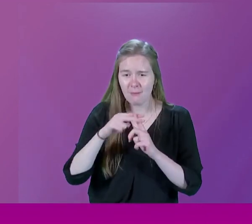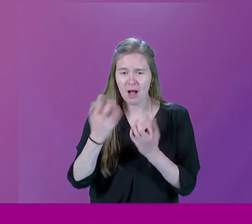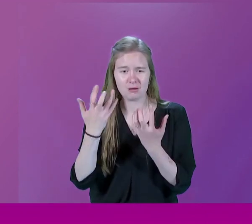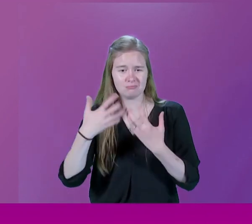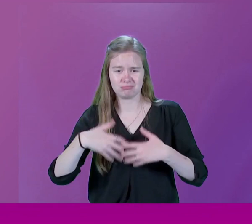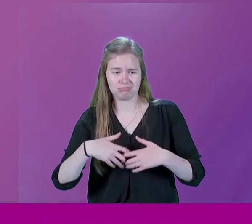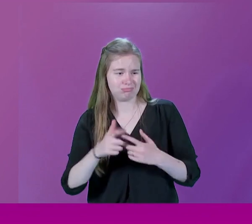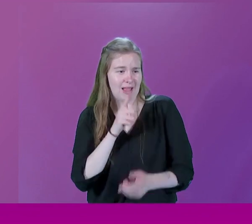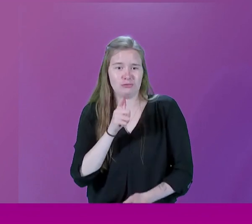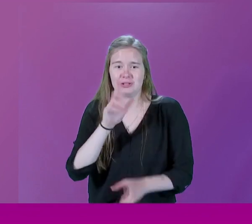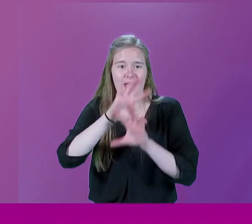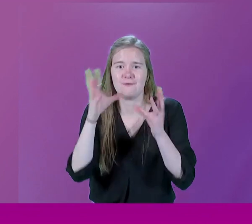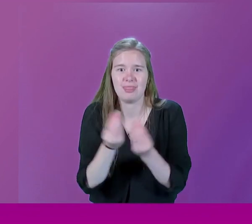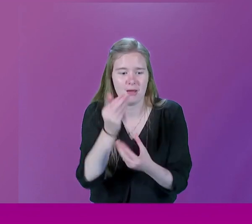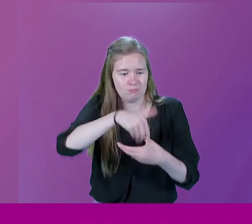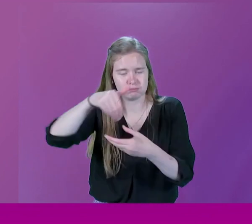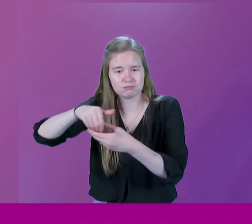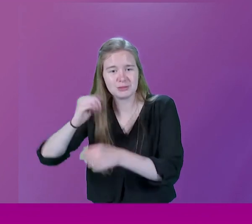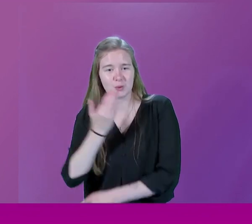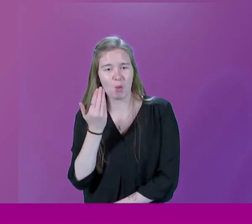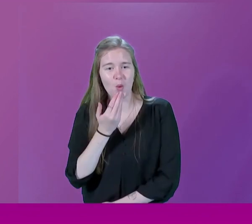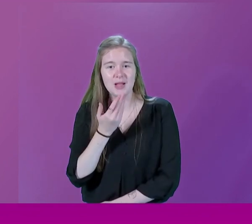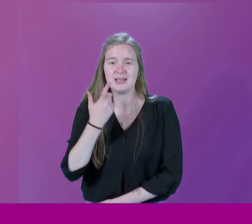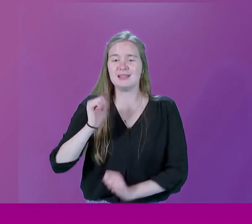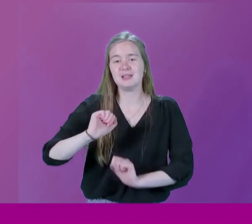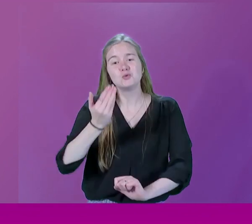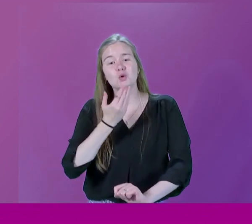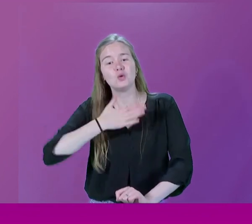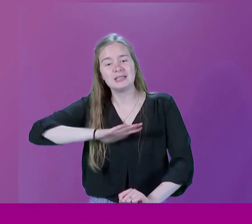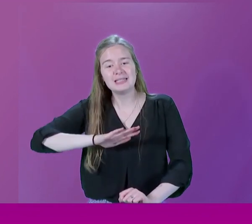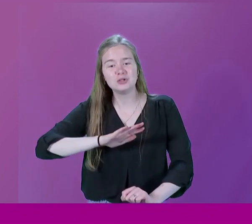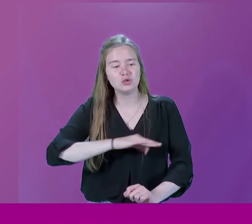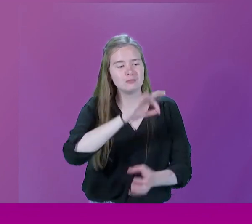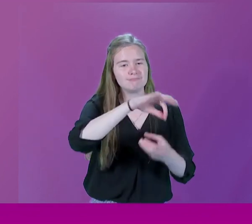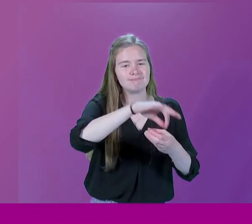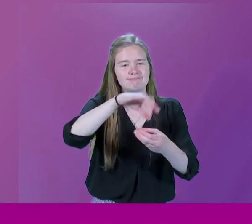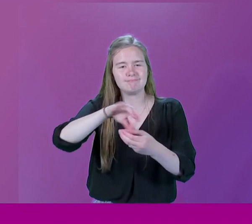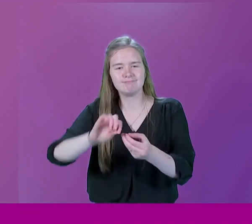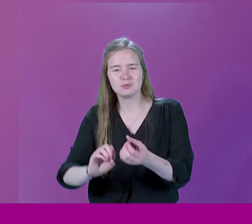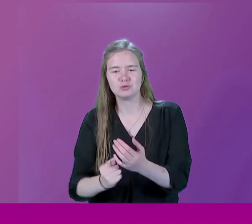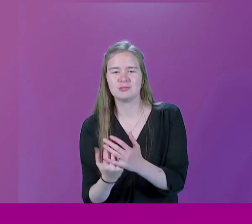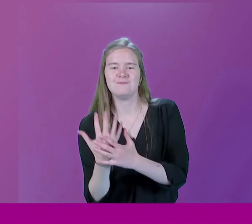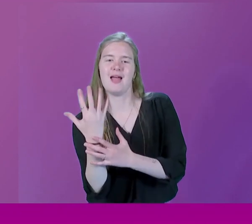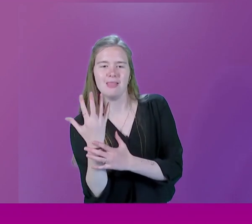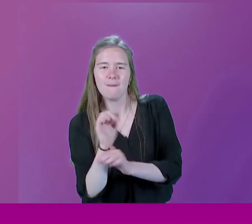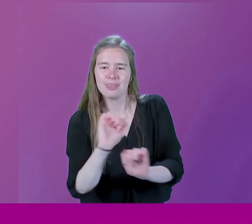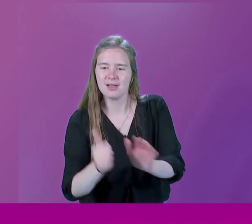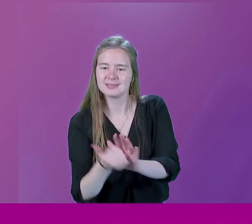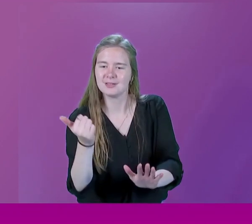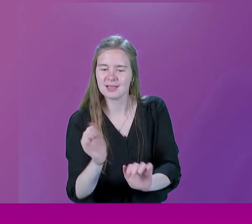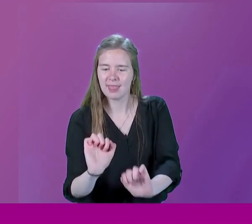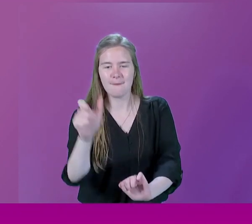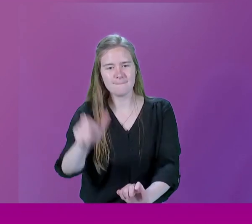engineer, electrician, whatever it might be. And it's up to the school to plant seeds, but to also fish out what it is in